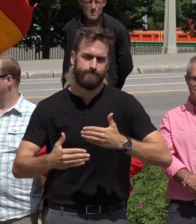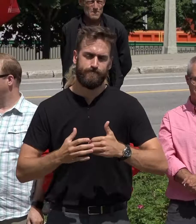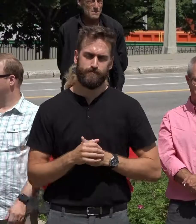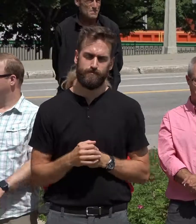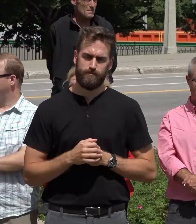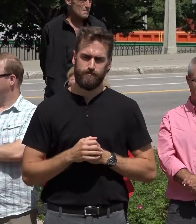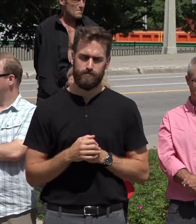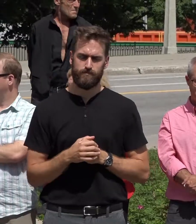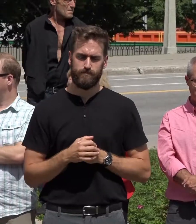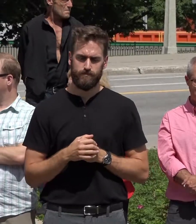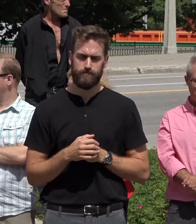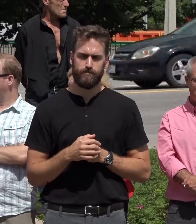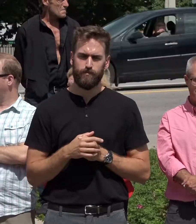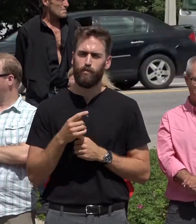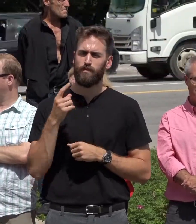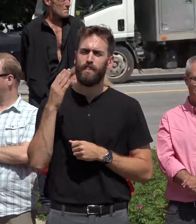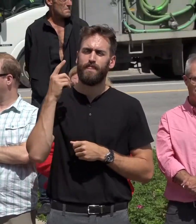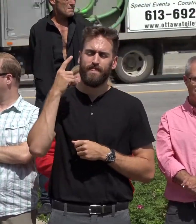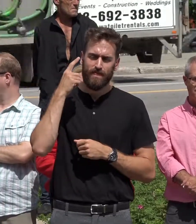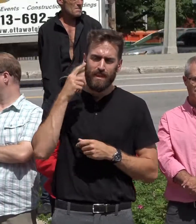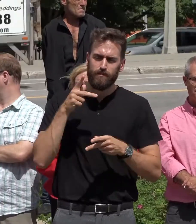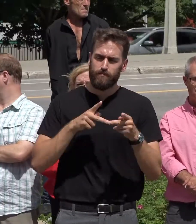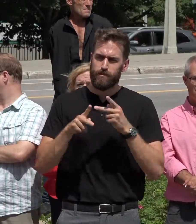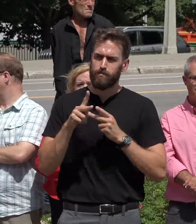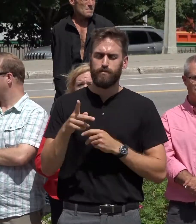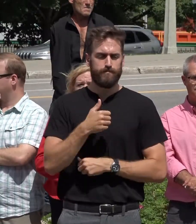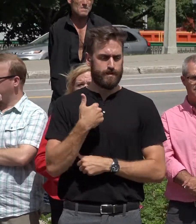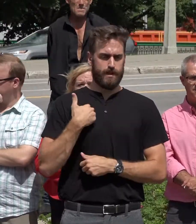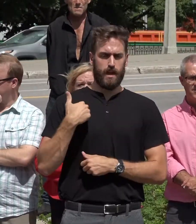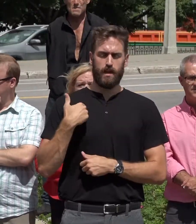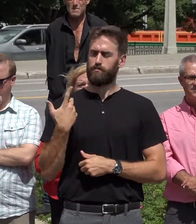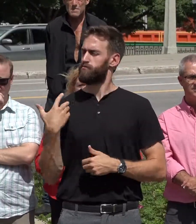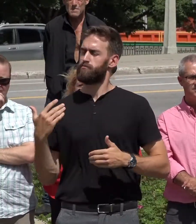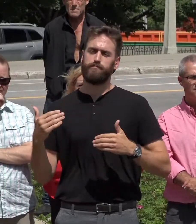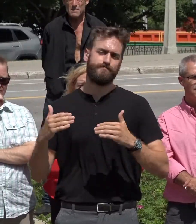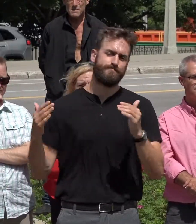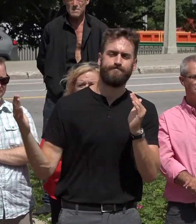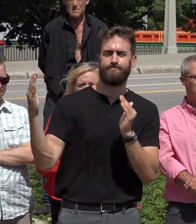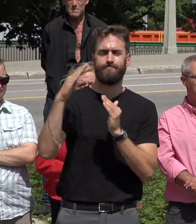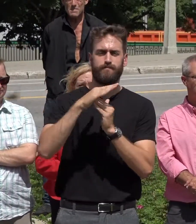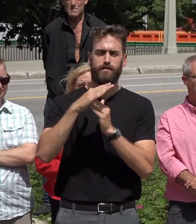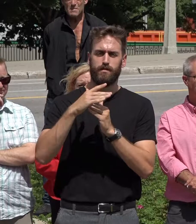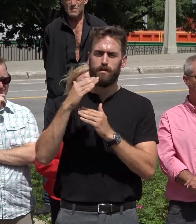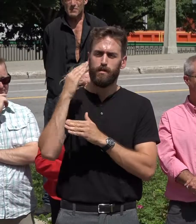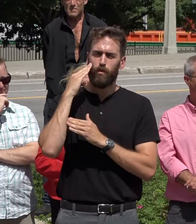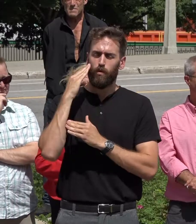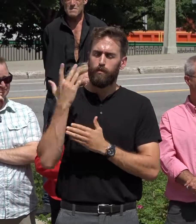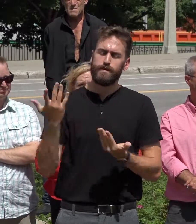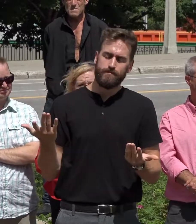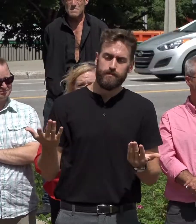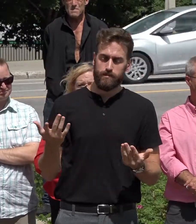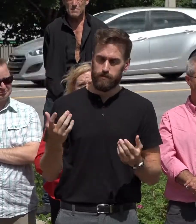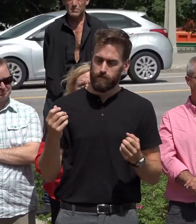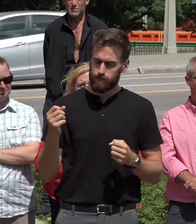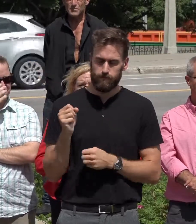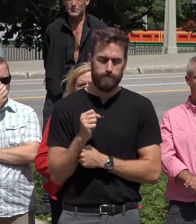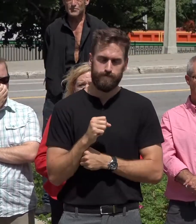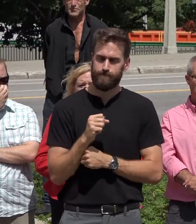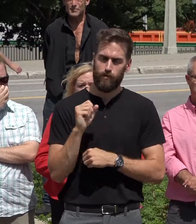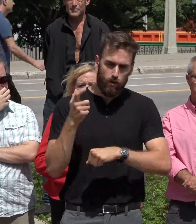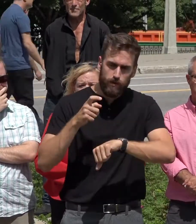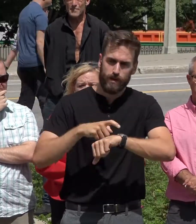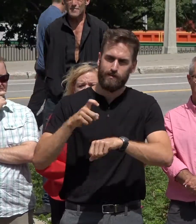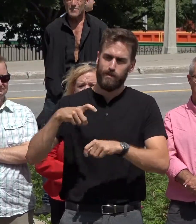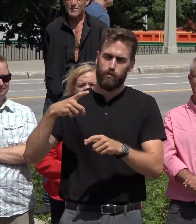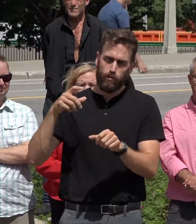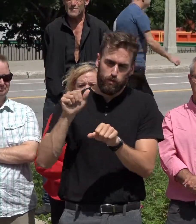We think, a lot of people think that Canada, that we are so far advanced, but there is always that